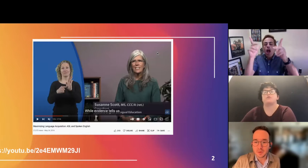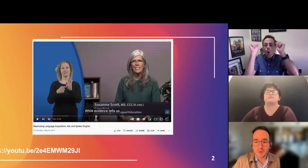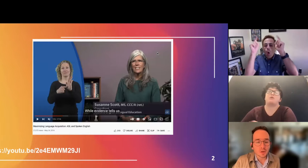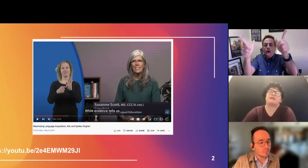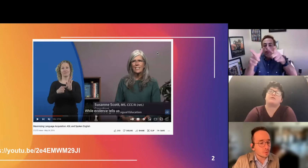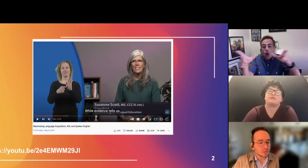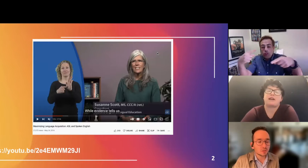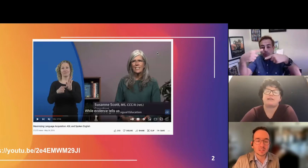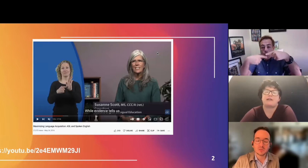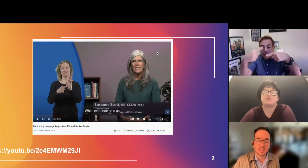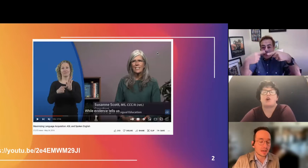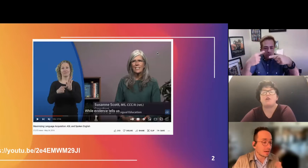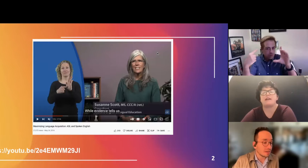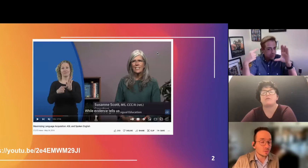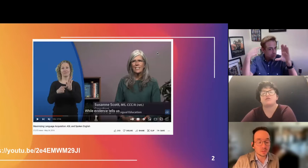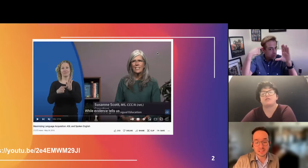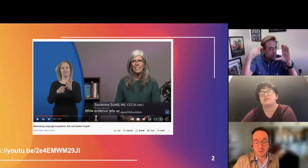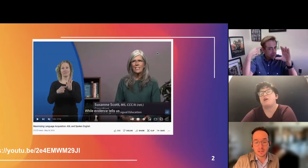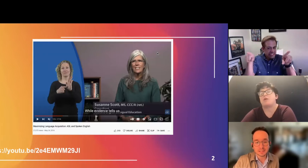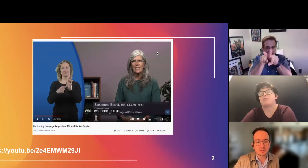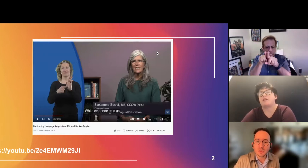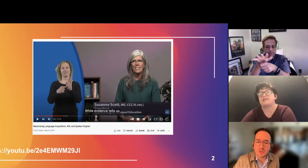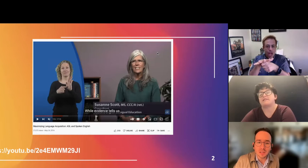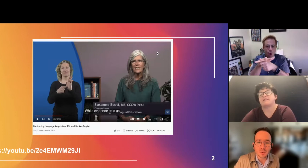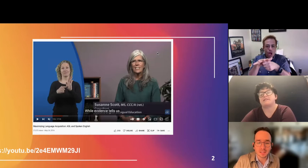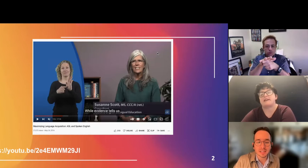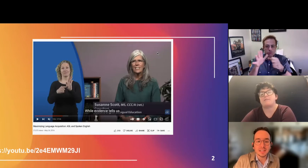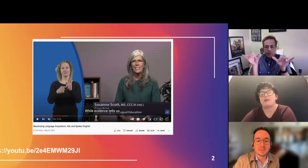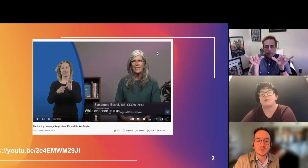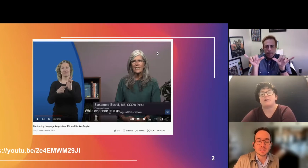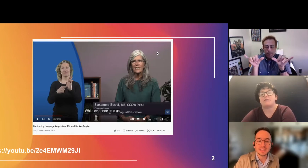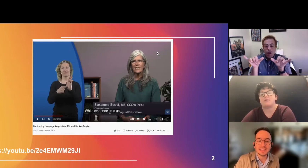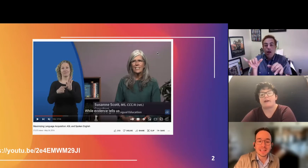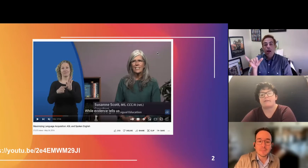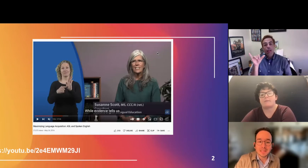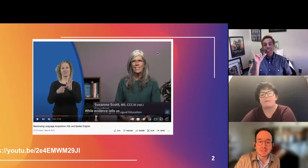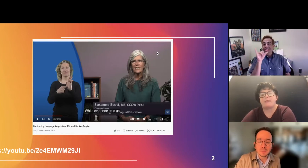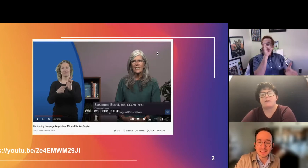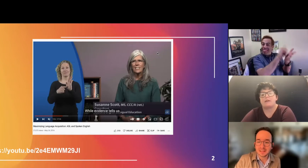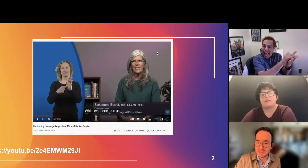you use spoken or sign language, all languages are processed in the same area of the brain.